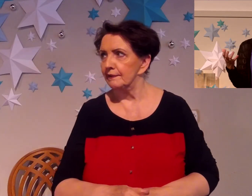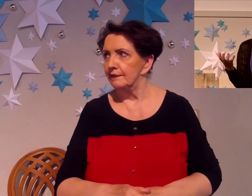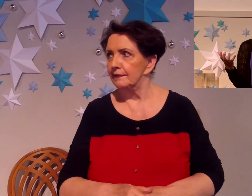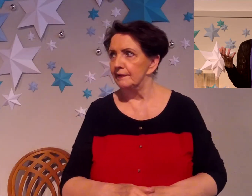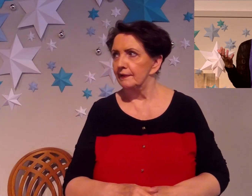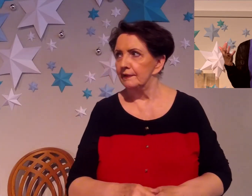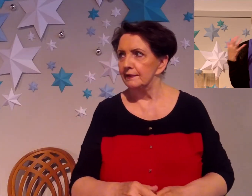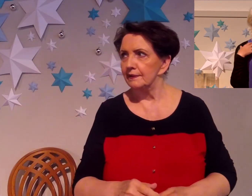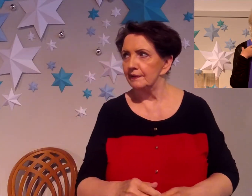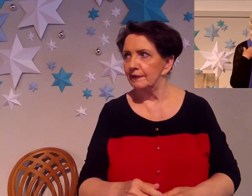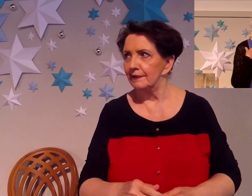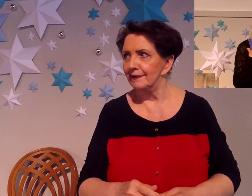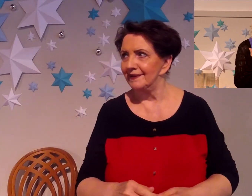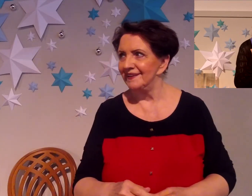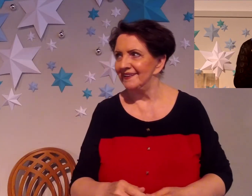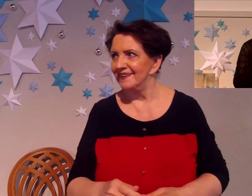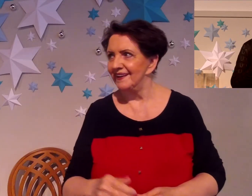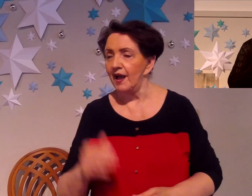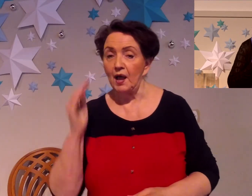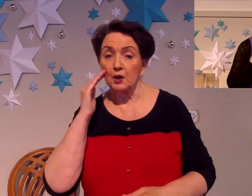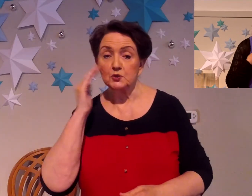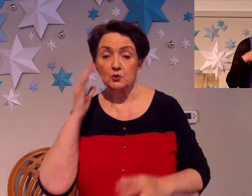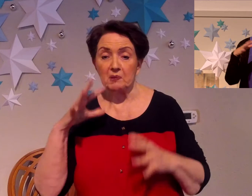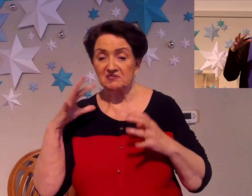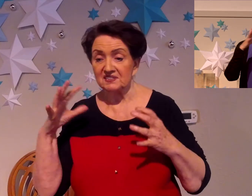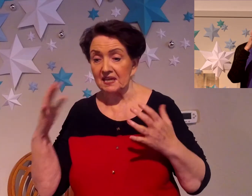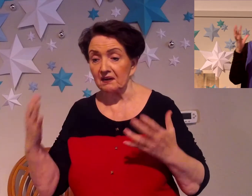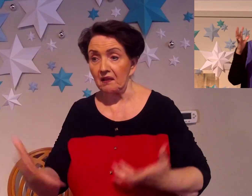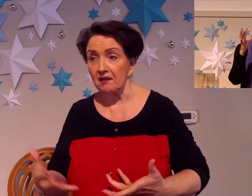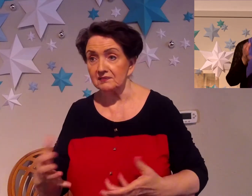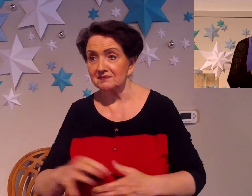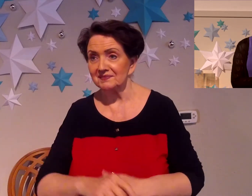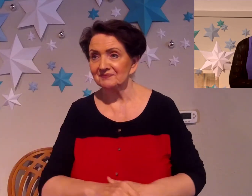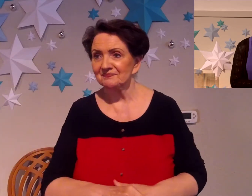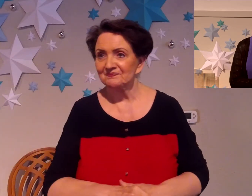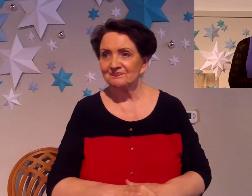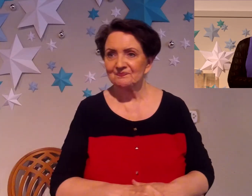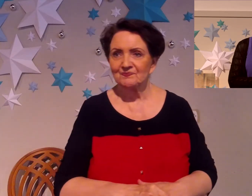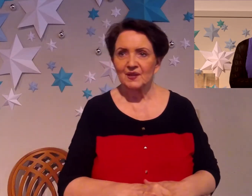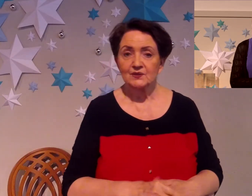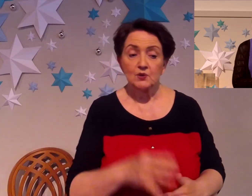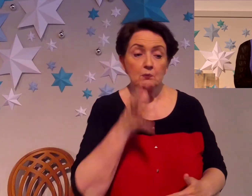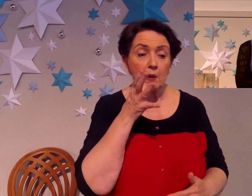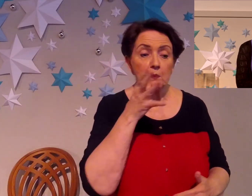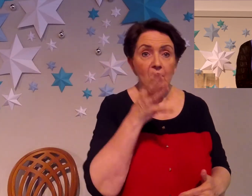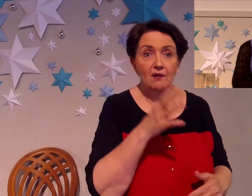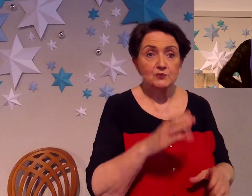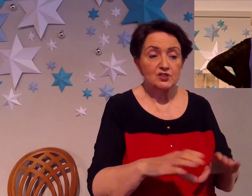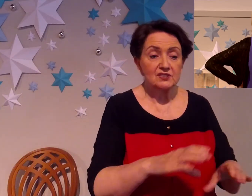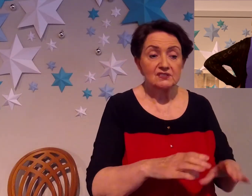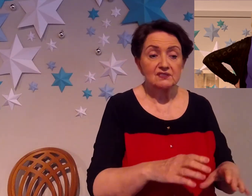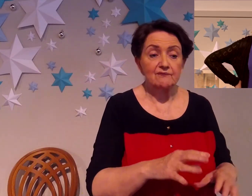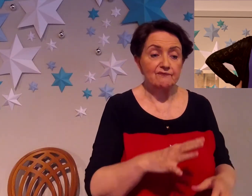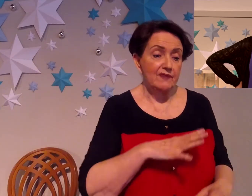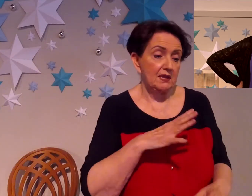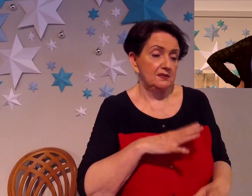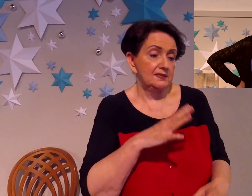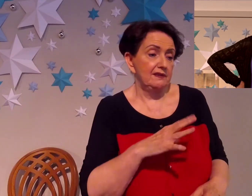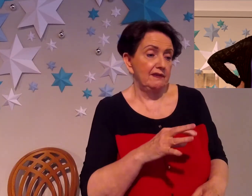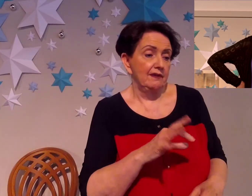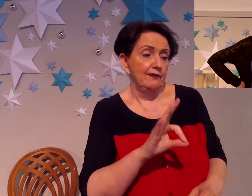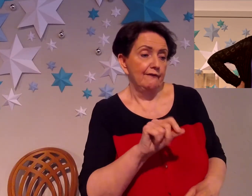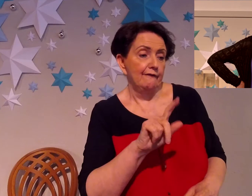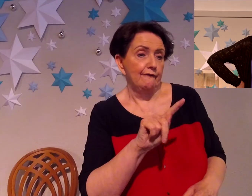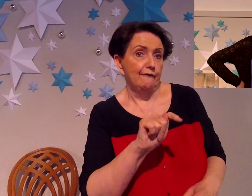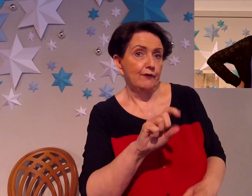were in league, because I knew about Santa. And so my mother did a lot of fancy footwork. Like, why do we get our presents so